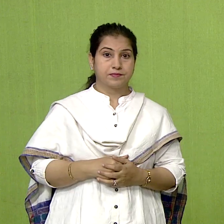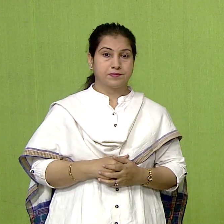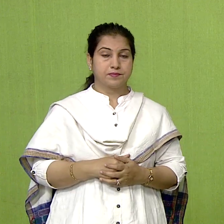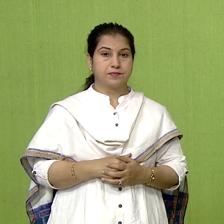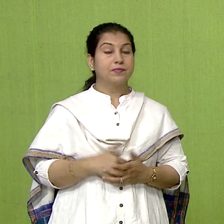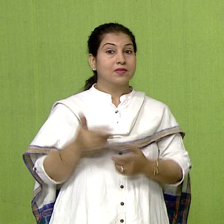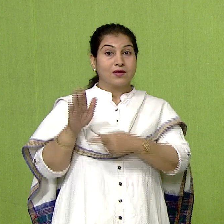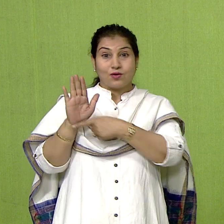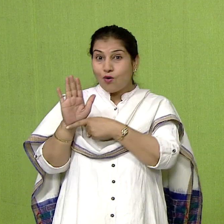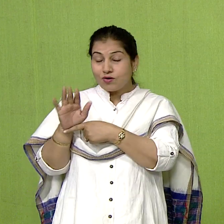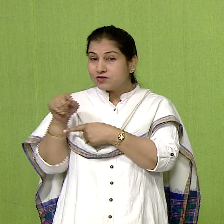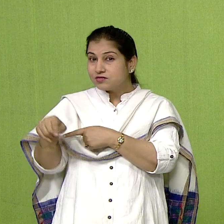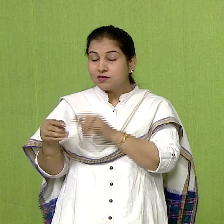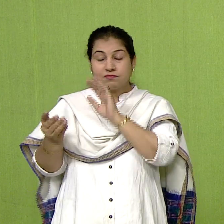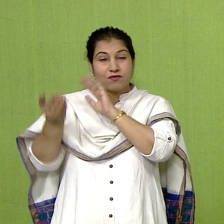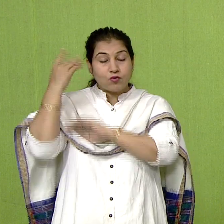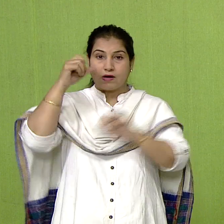the Congress failed to achieve its goal.